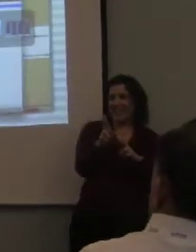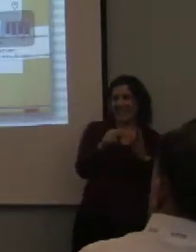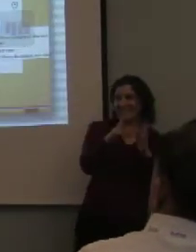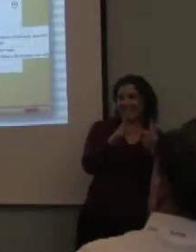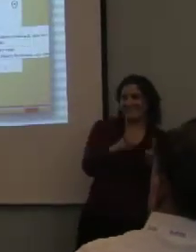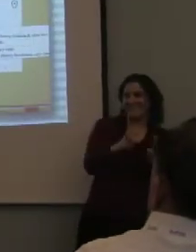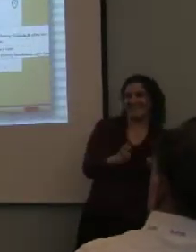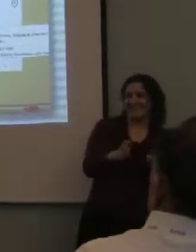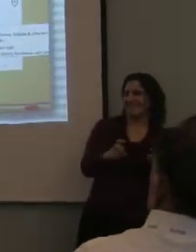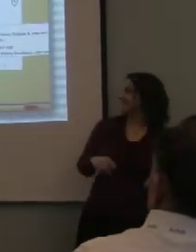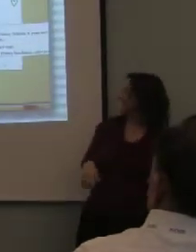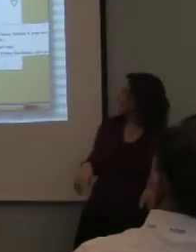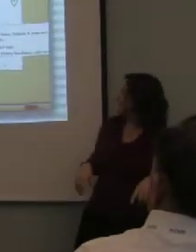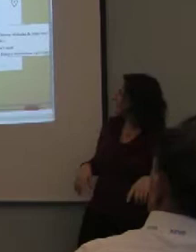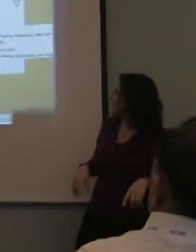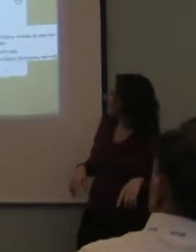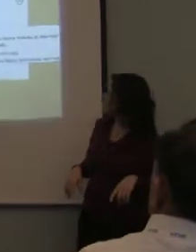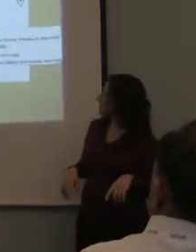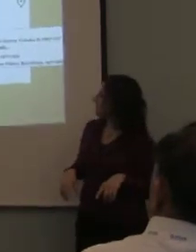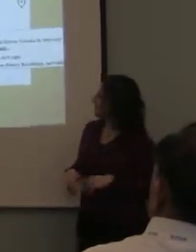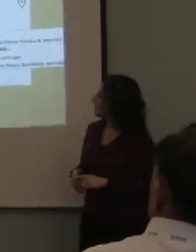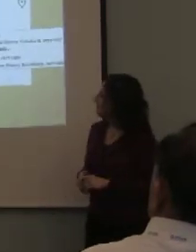wasn't expecting that.